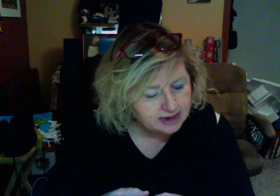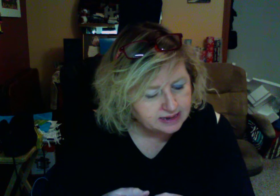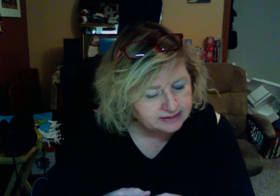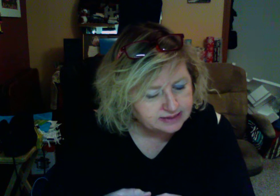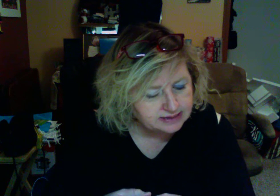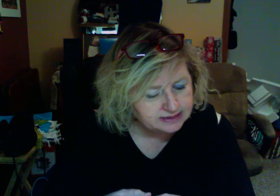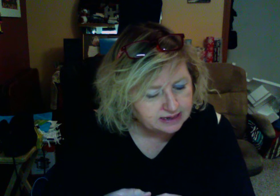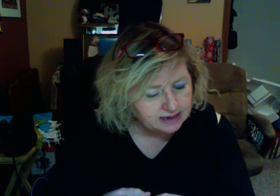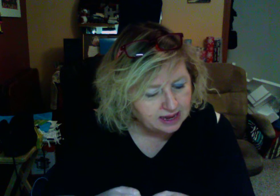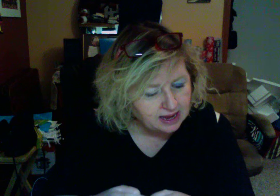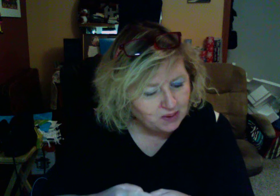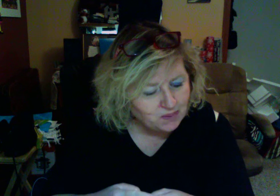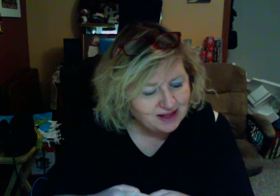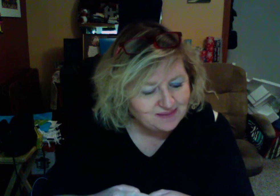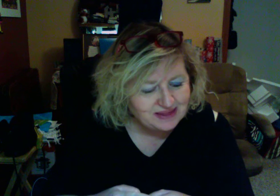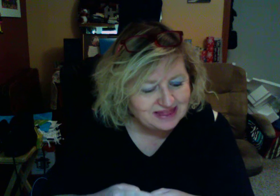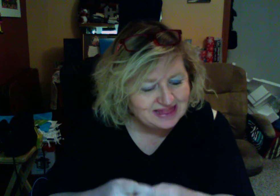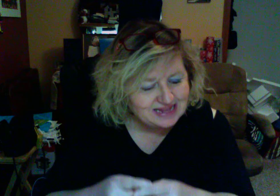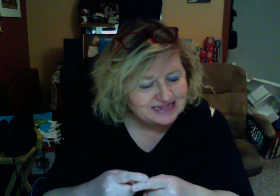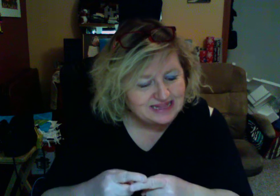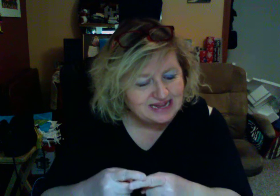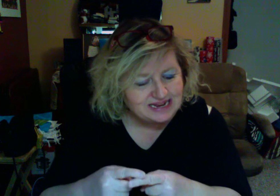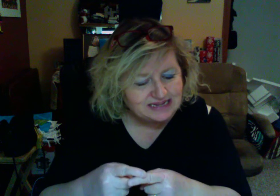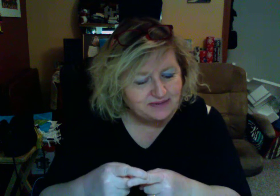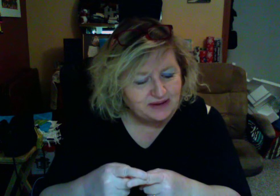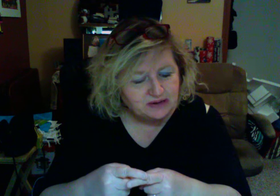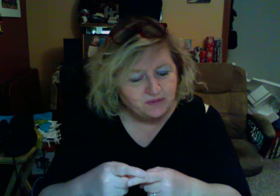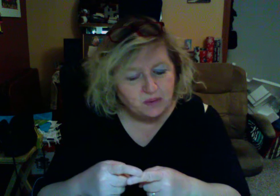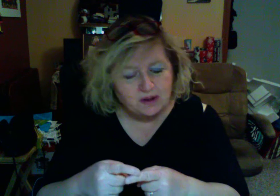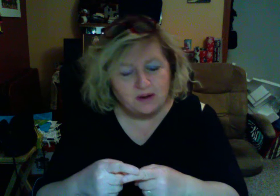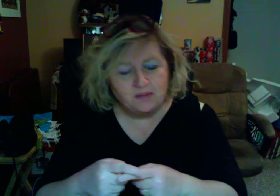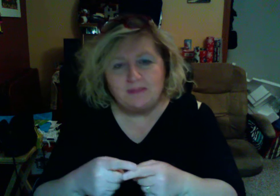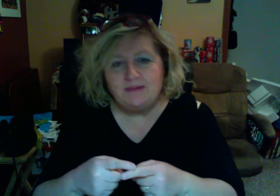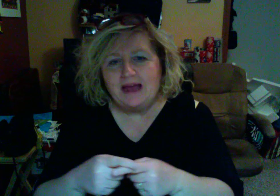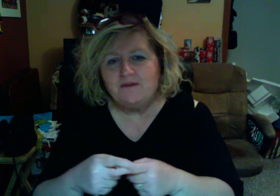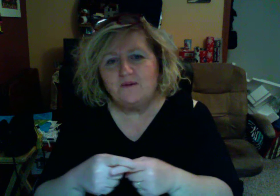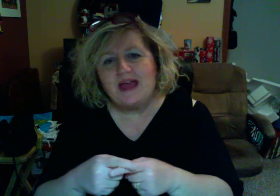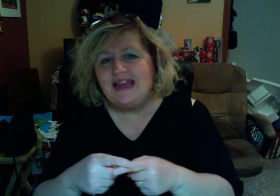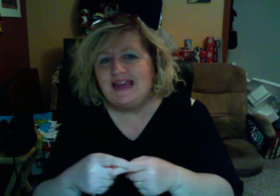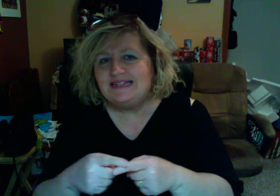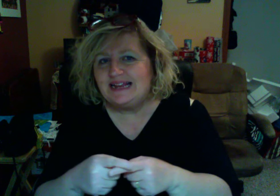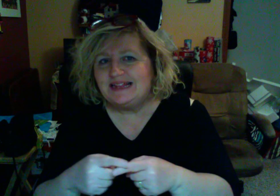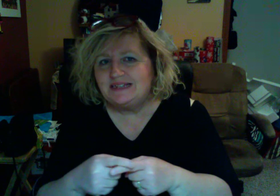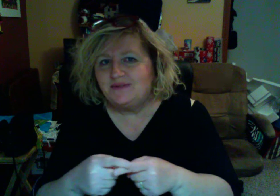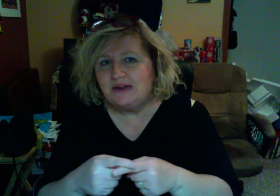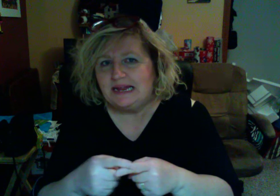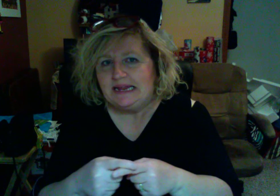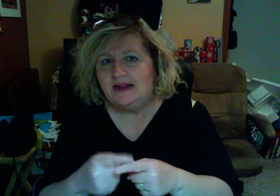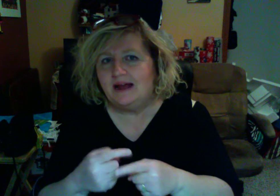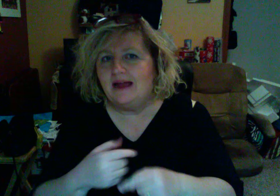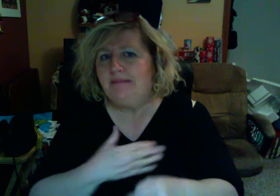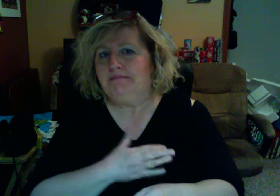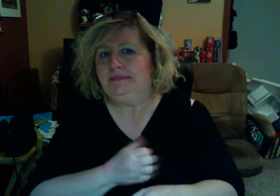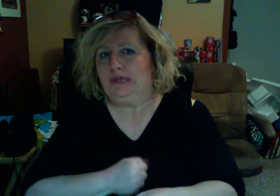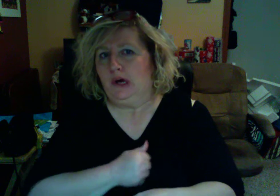And they said the index fingers forward are rubbed back and forth. I guess like this for knitting. I'm